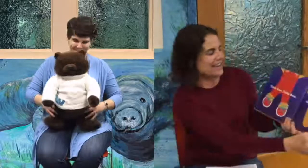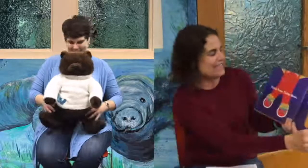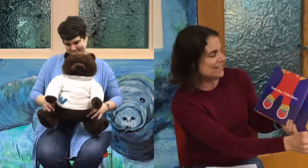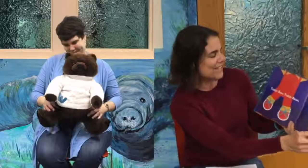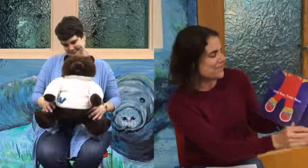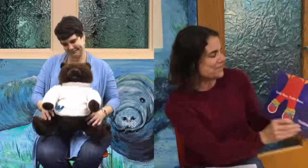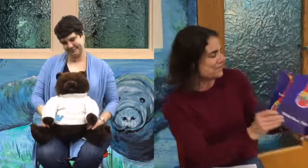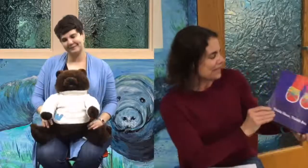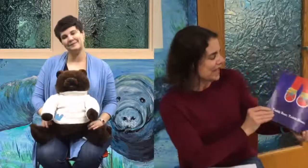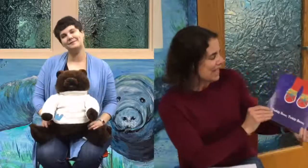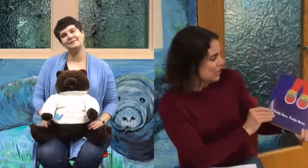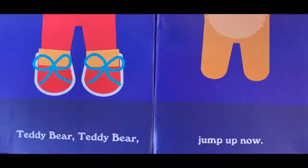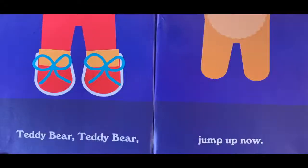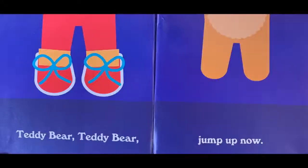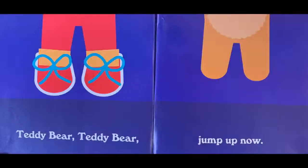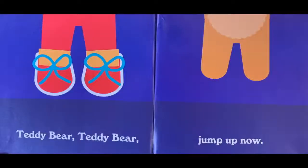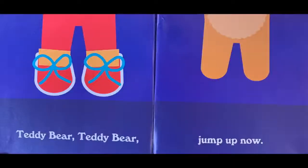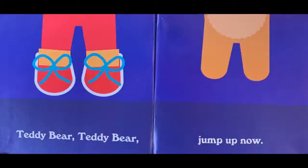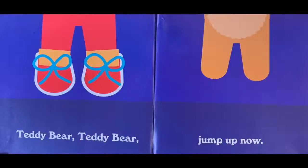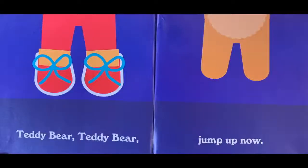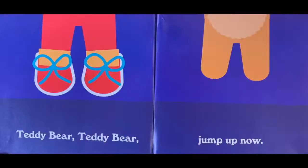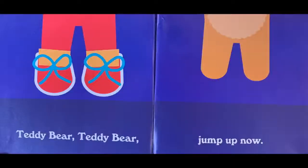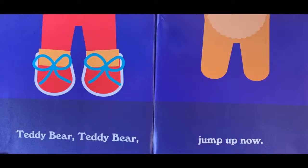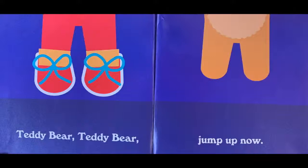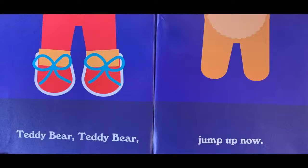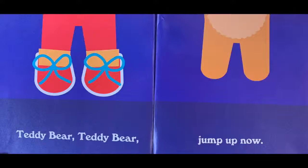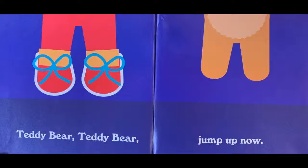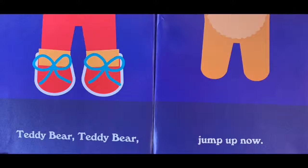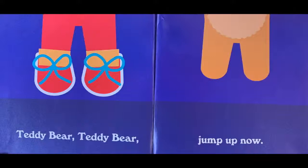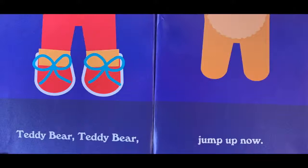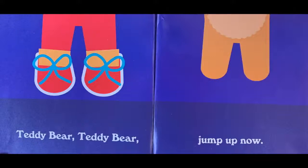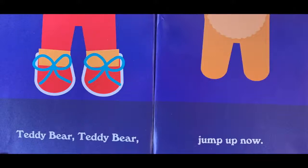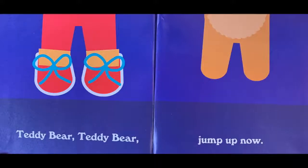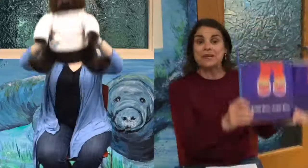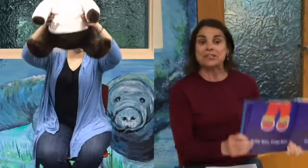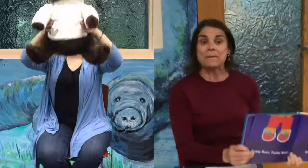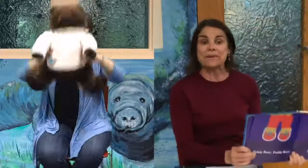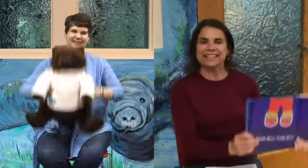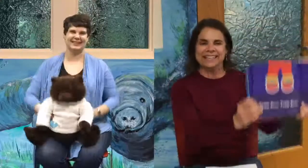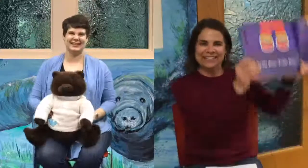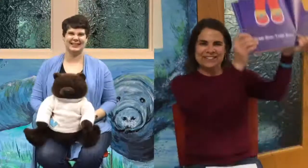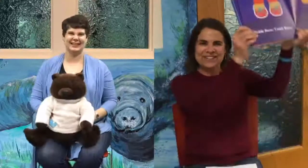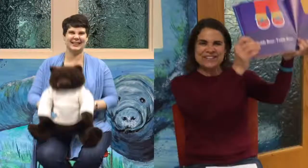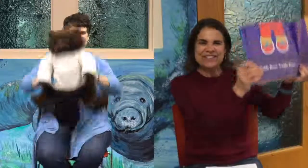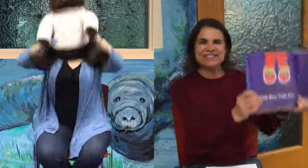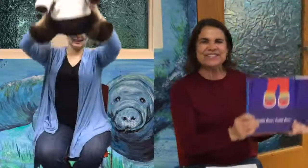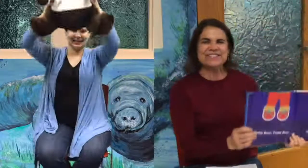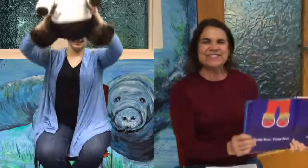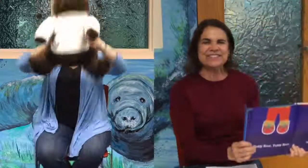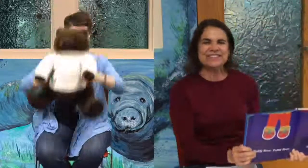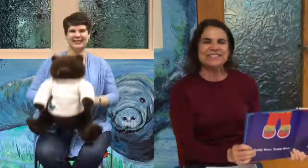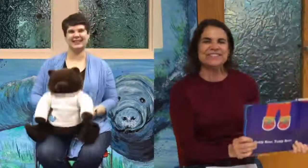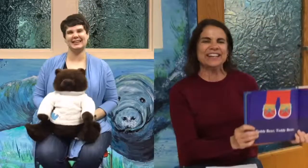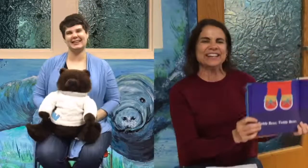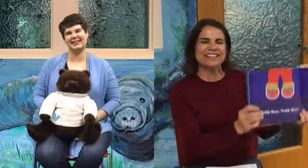Lovely. Okay, teddy bear, jump up now. Where'd I jump? Woo! Very